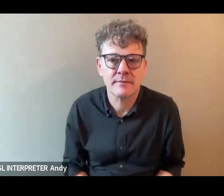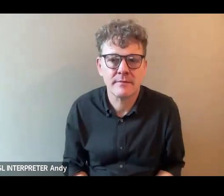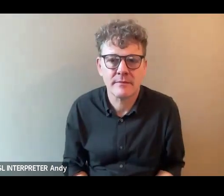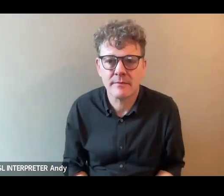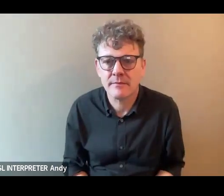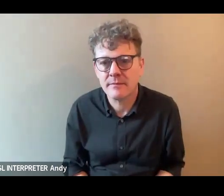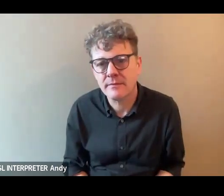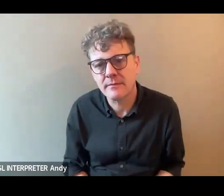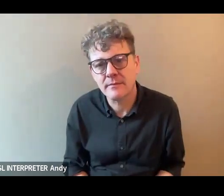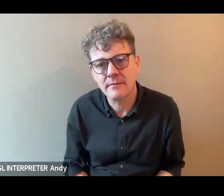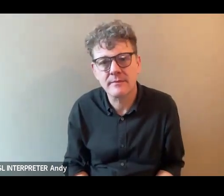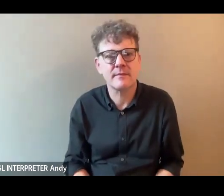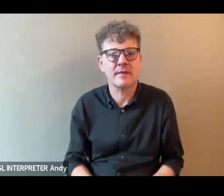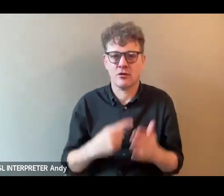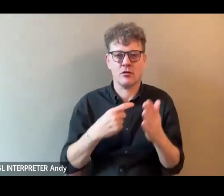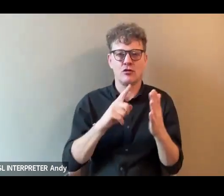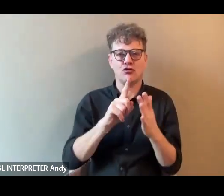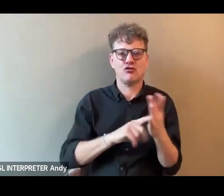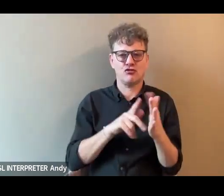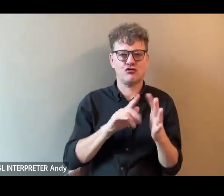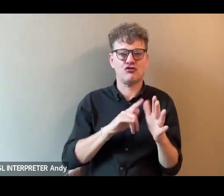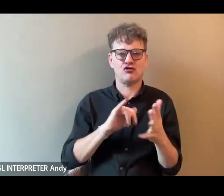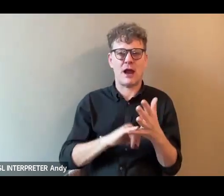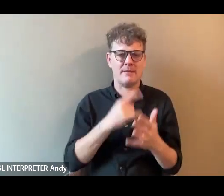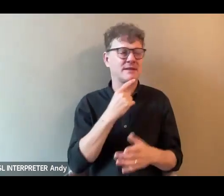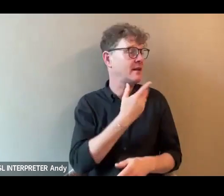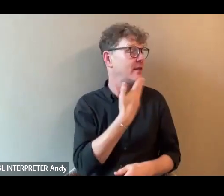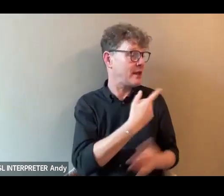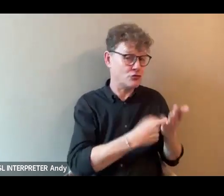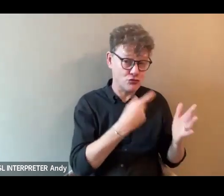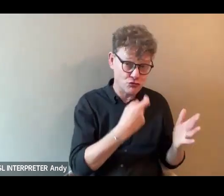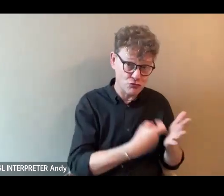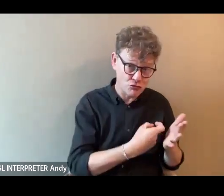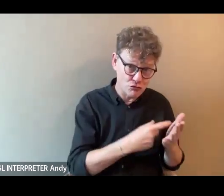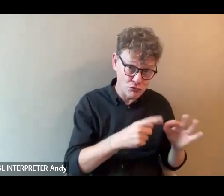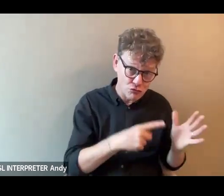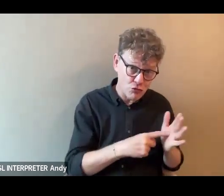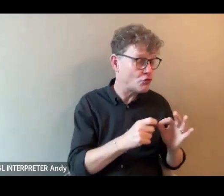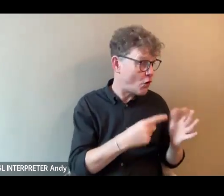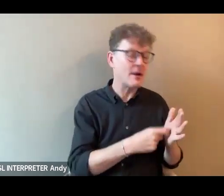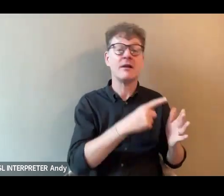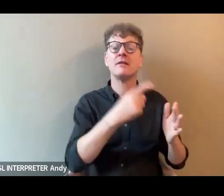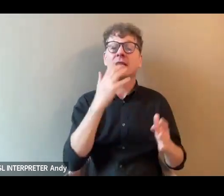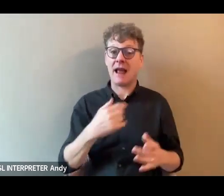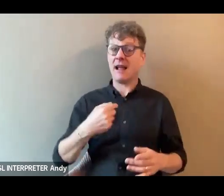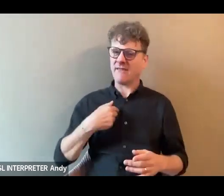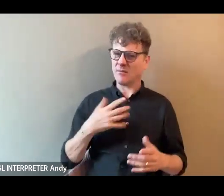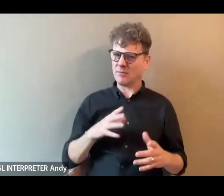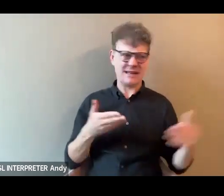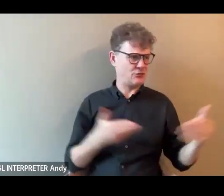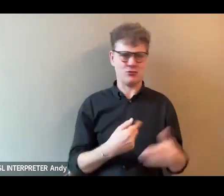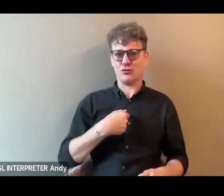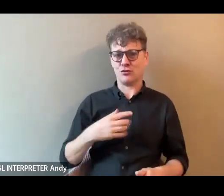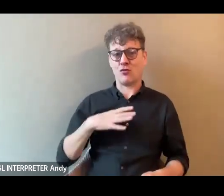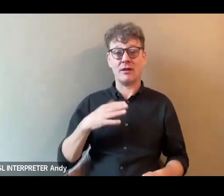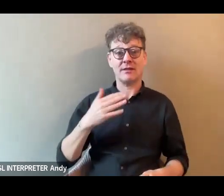Thanks, Robert, and thanks, Kate. So I've been introduced already, but just to